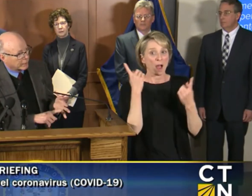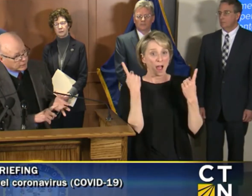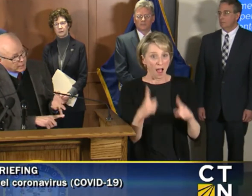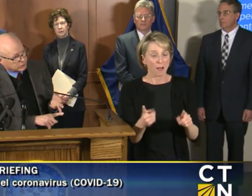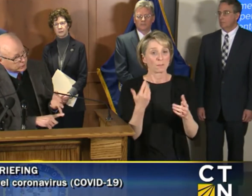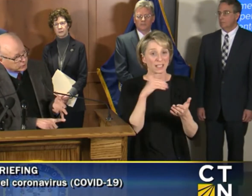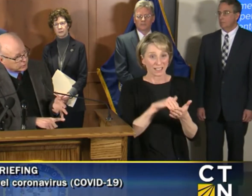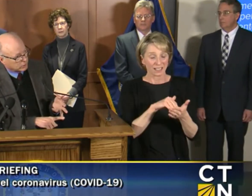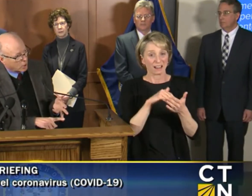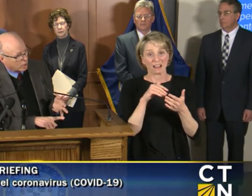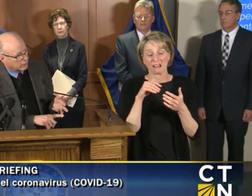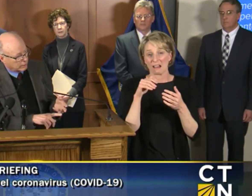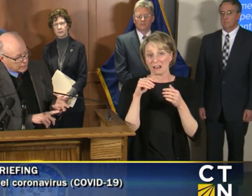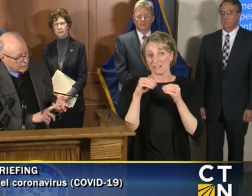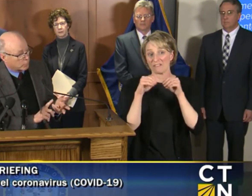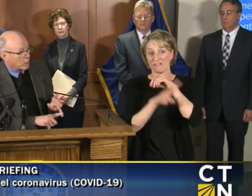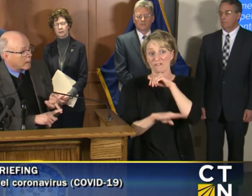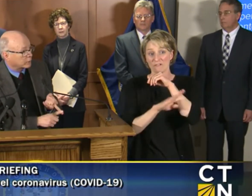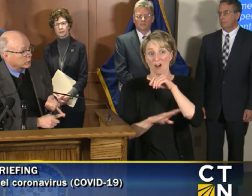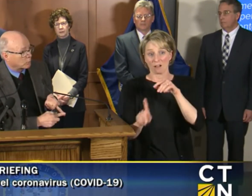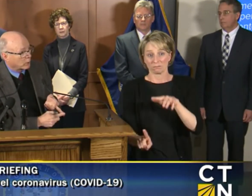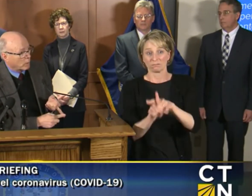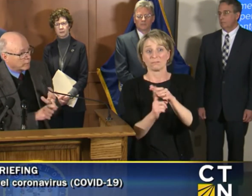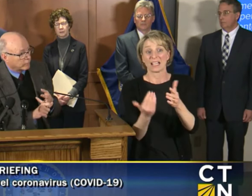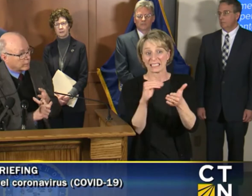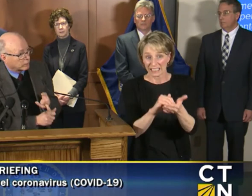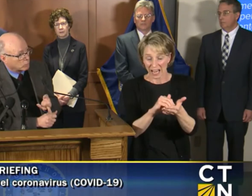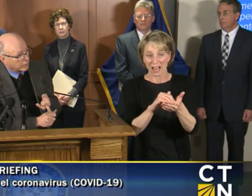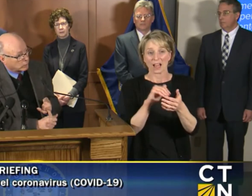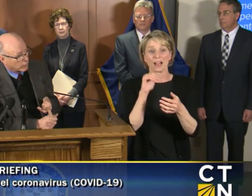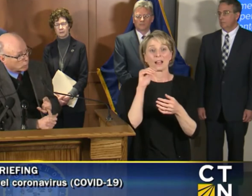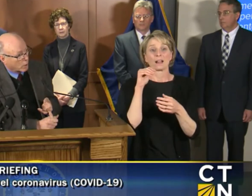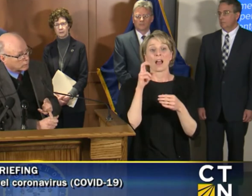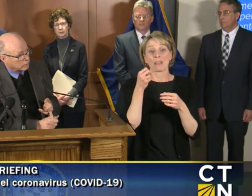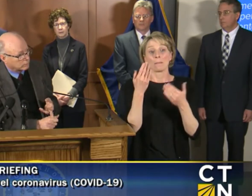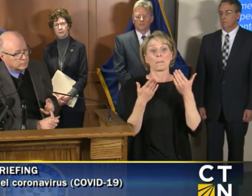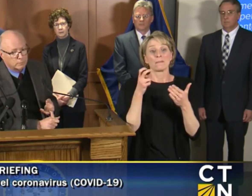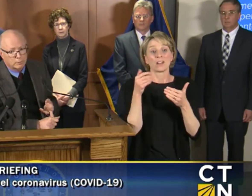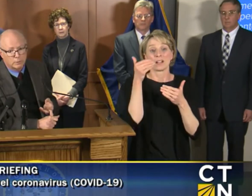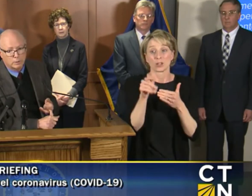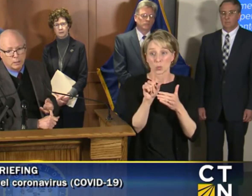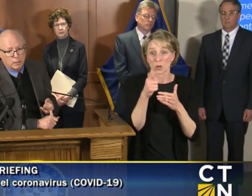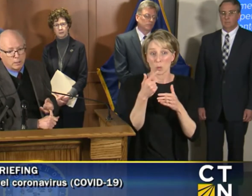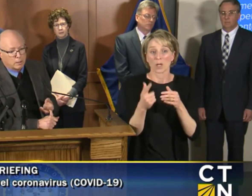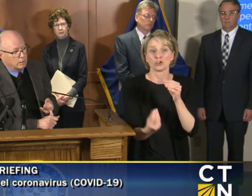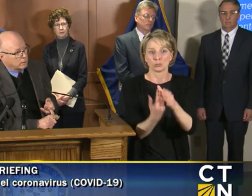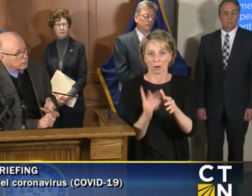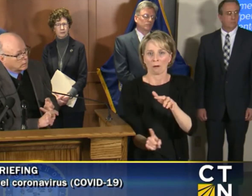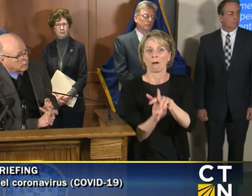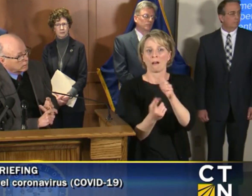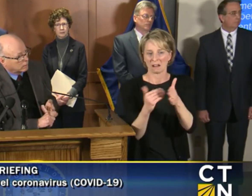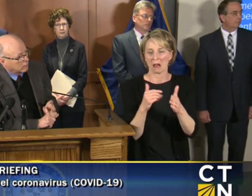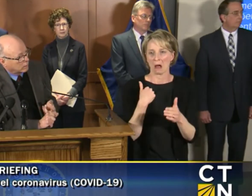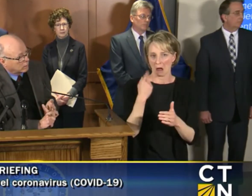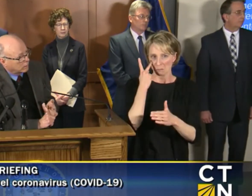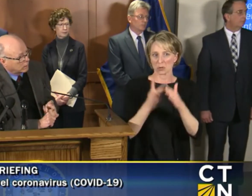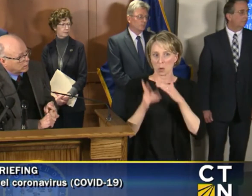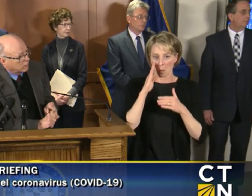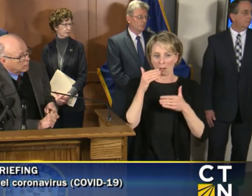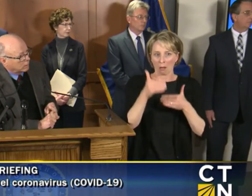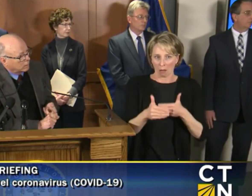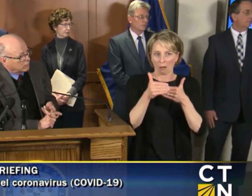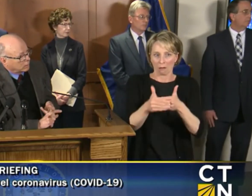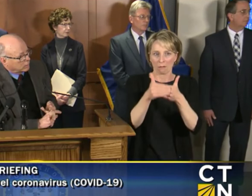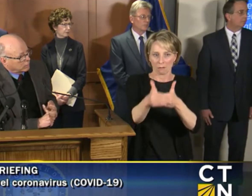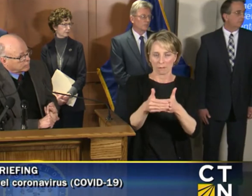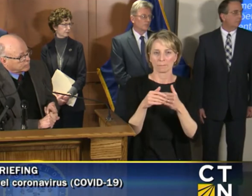that might last just as long, and perhaps a spring wave in 2021. So what sort of signs should districts